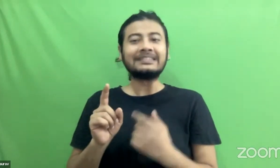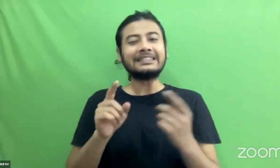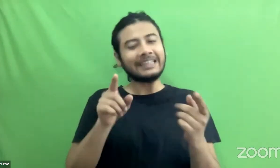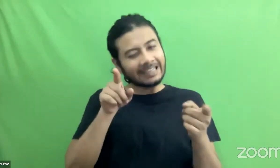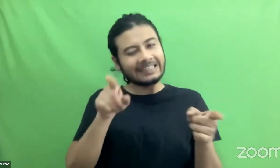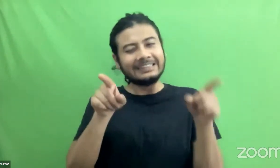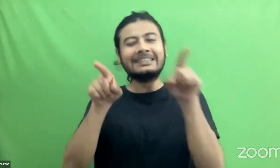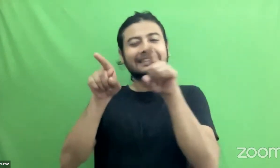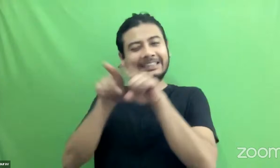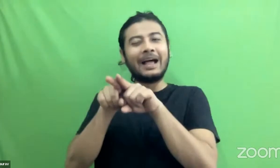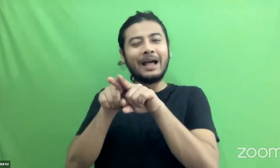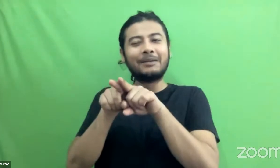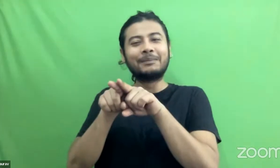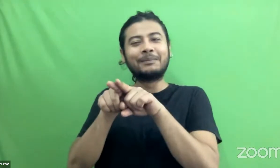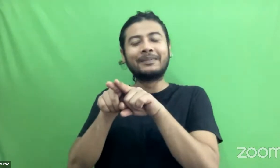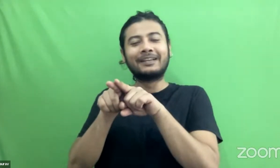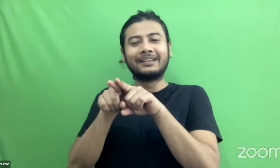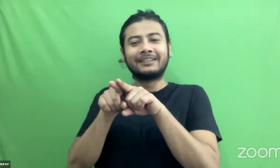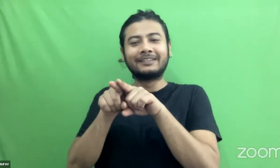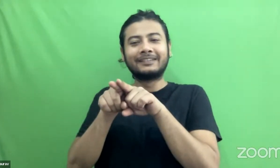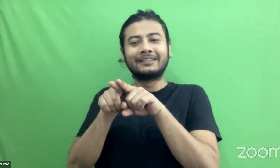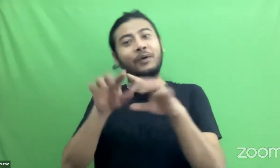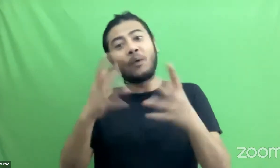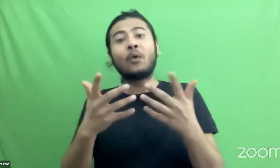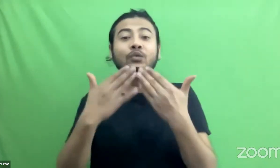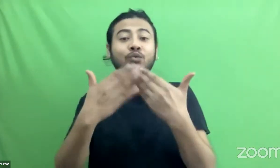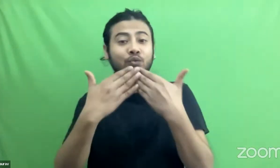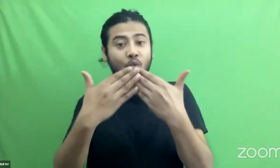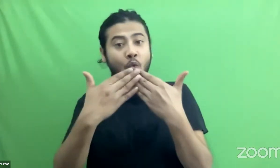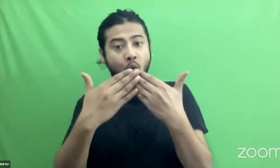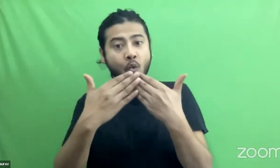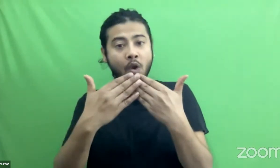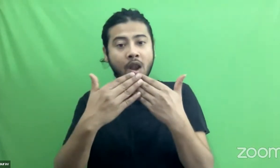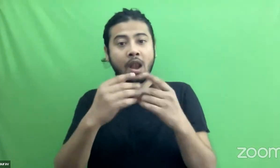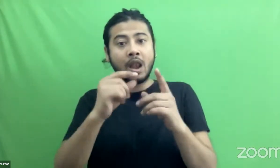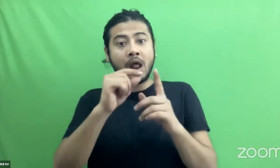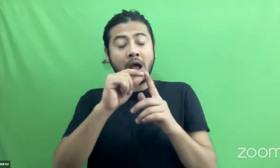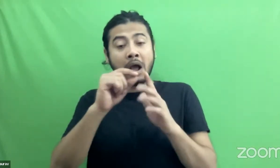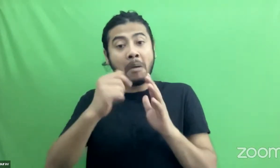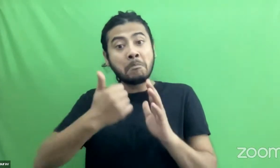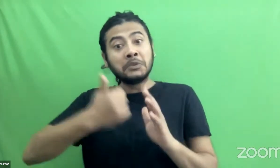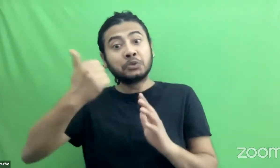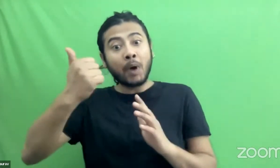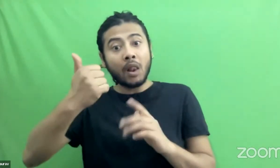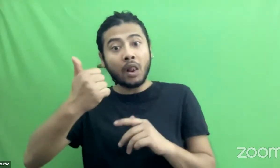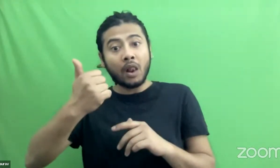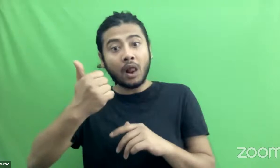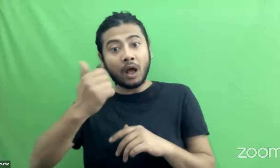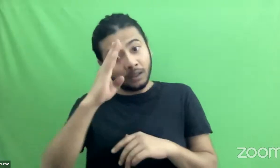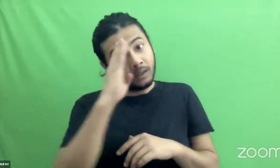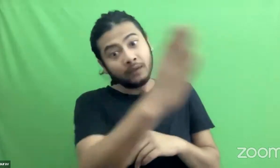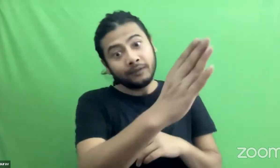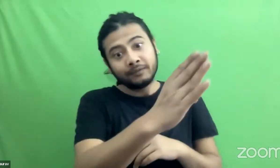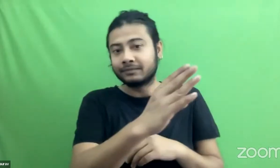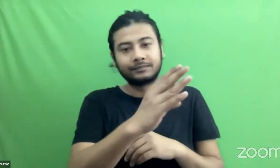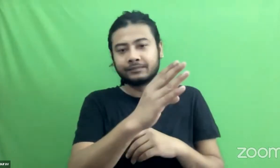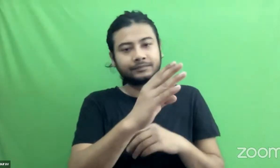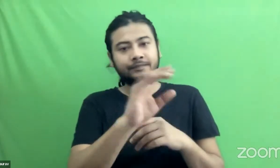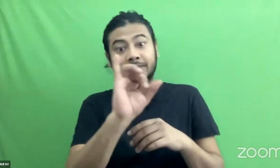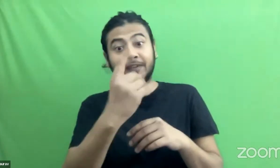If you want to meet the principal of a school, so whom do you approach? We approach the secretary, right? We approach principal, secretary. Because if we know we are